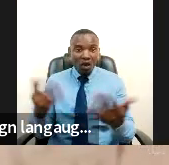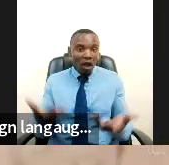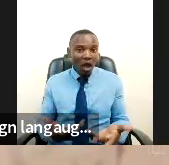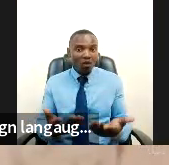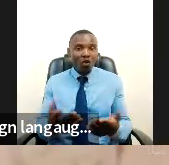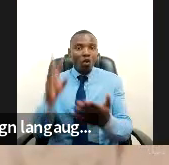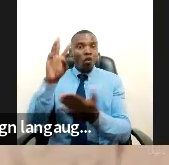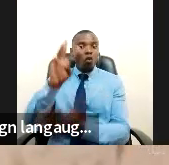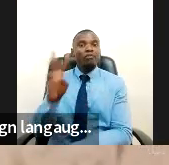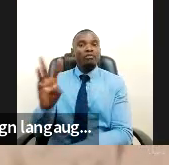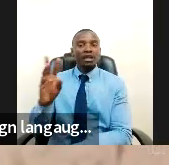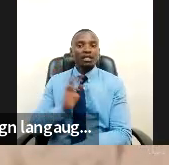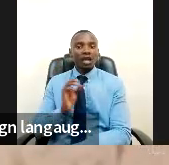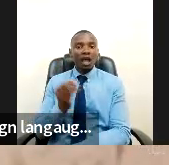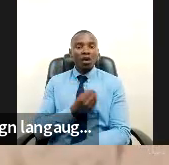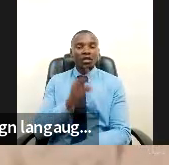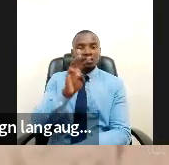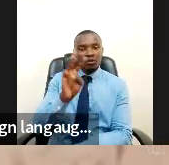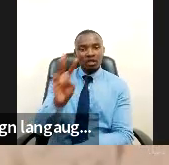website,